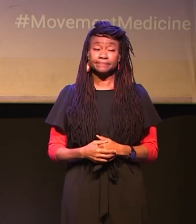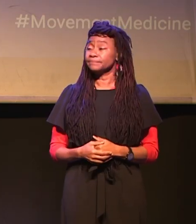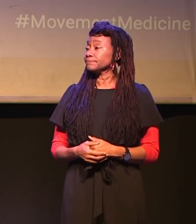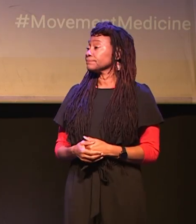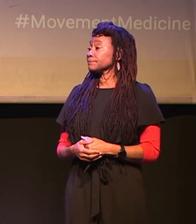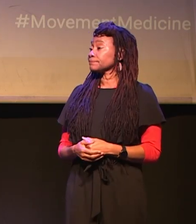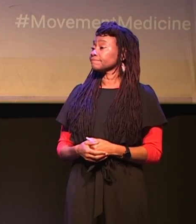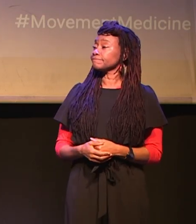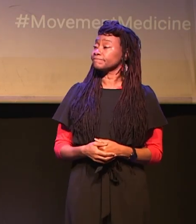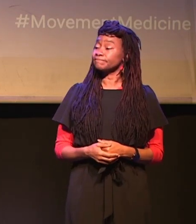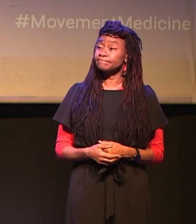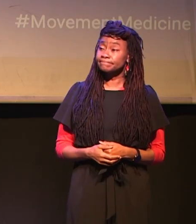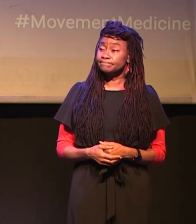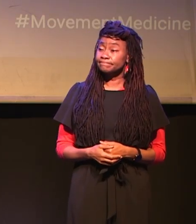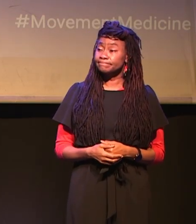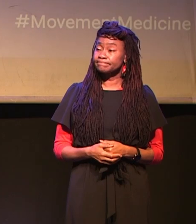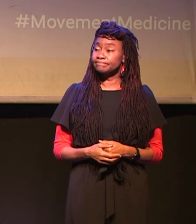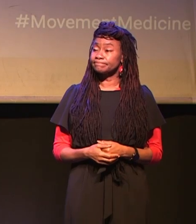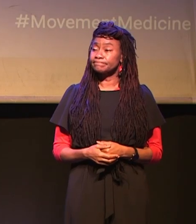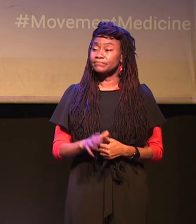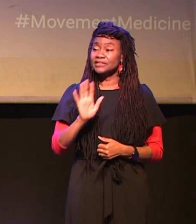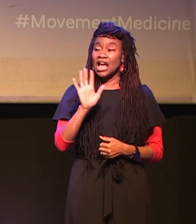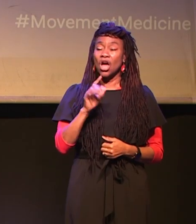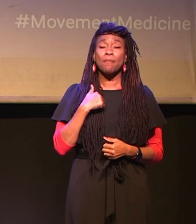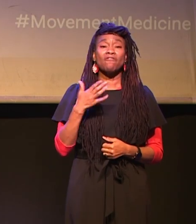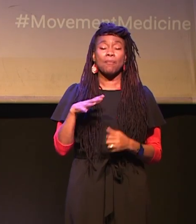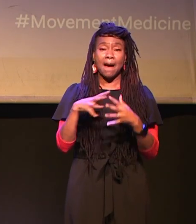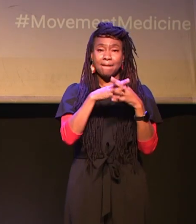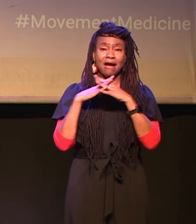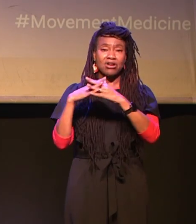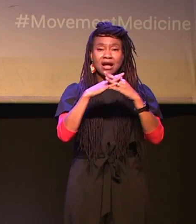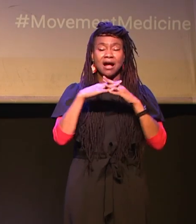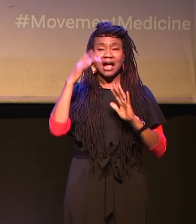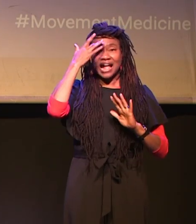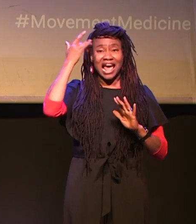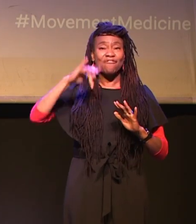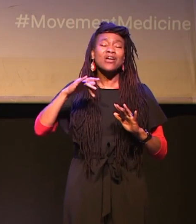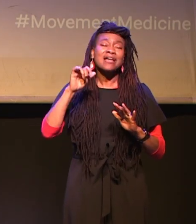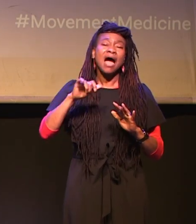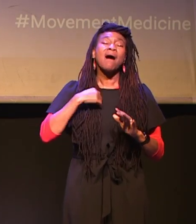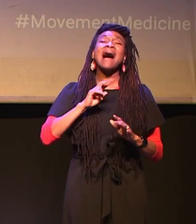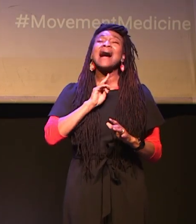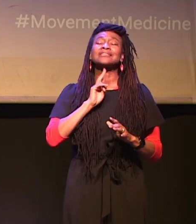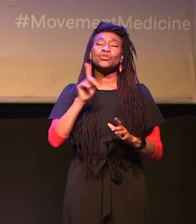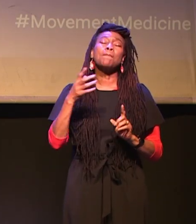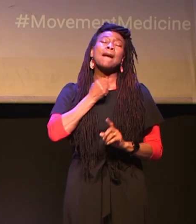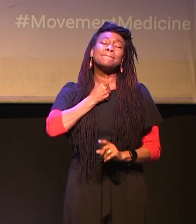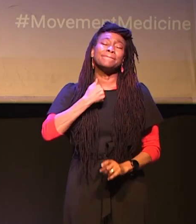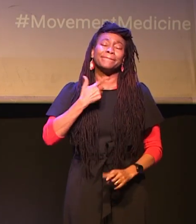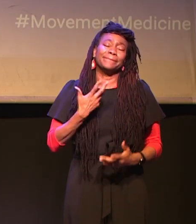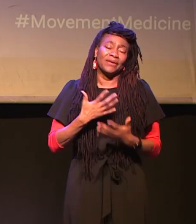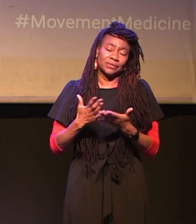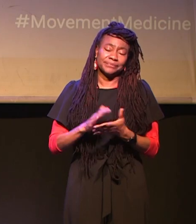Hello. So first, I'm from America, California, and yeah, you can hear it. Um,